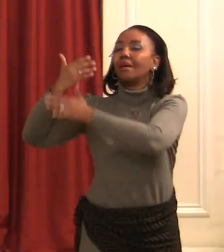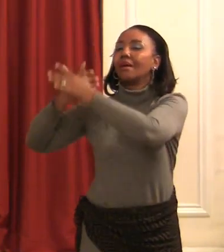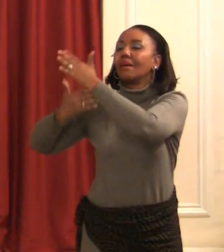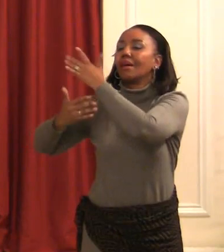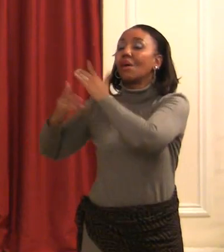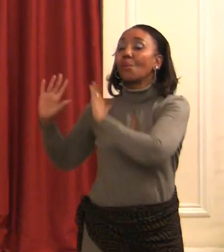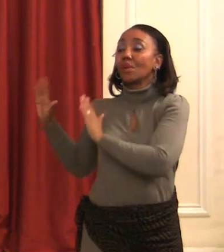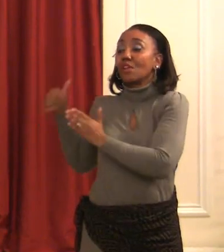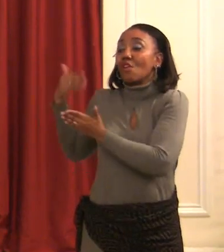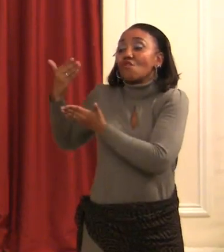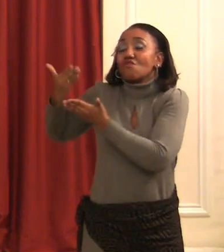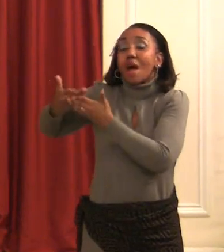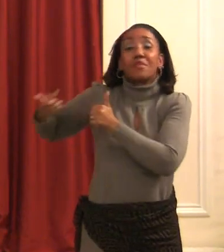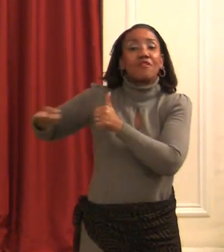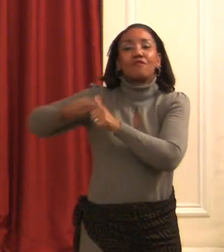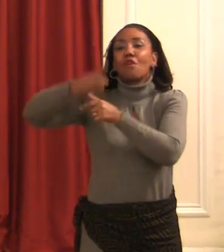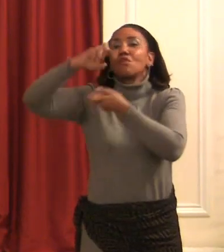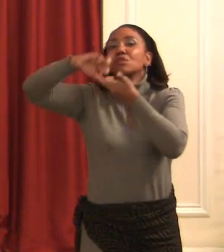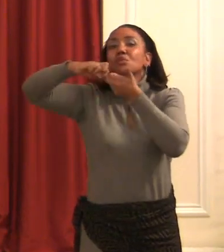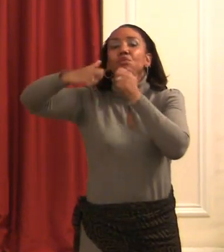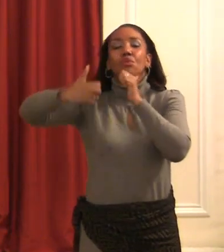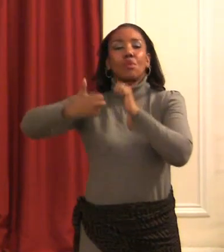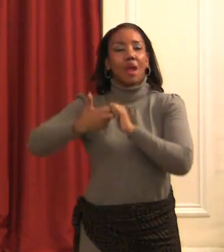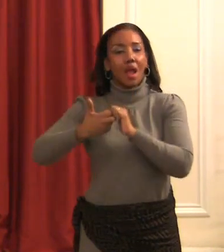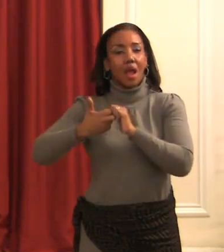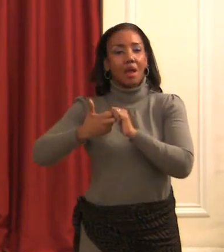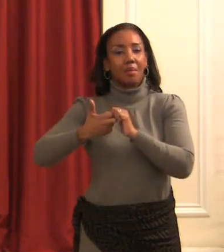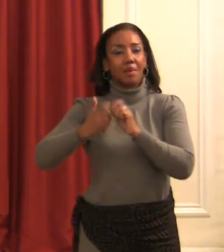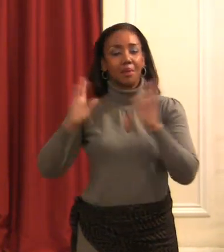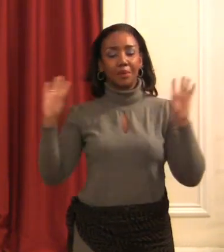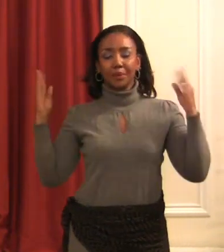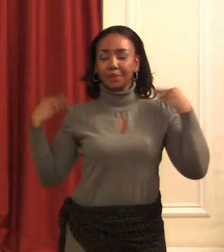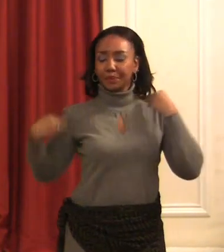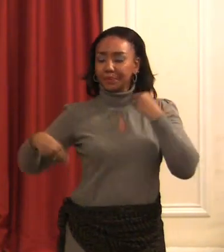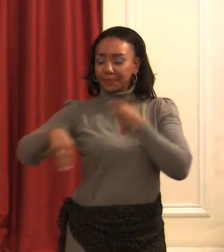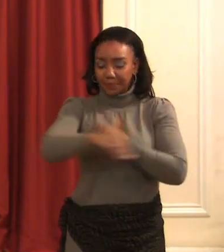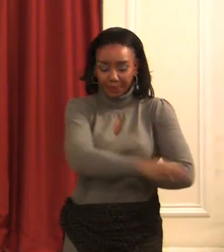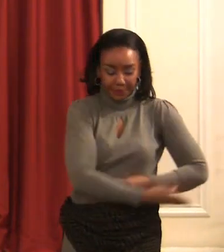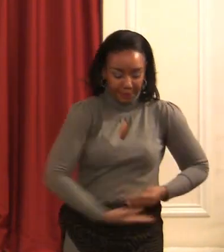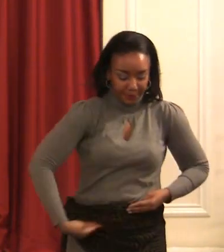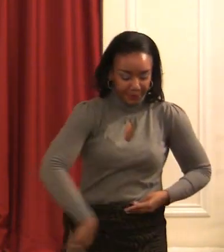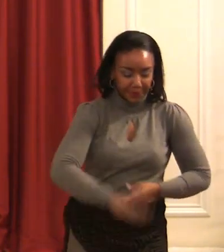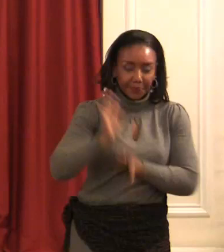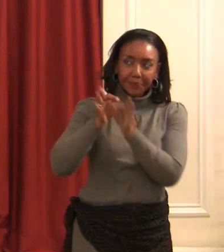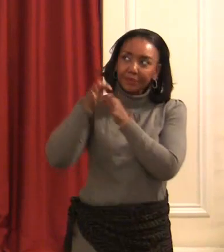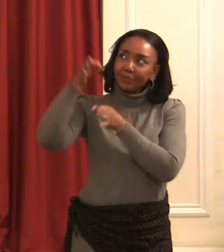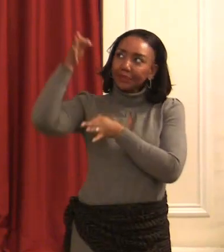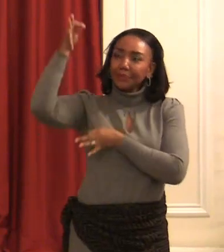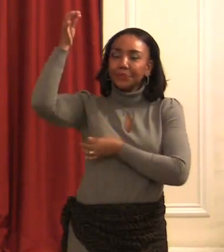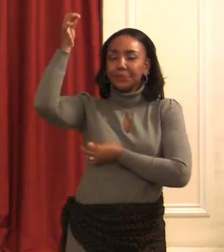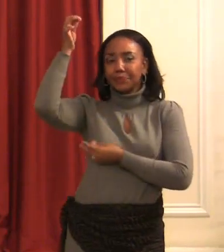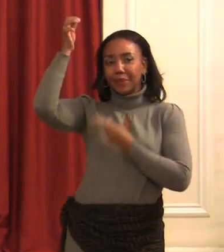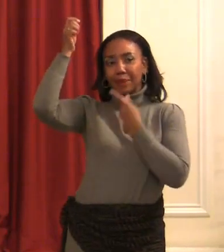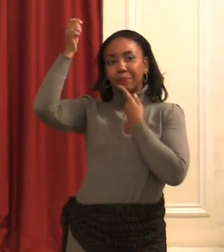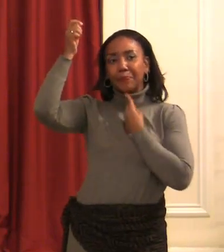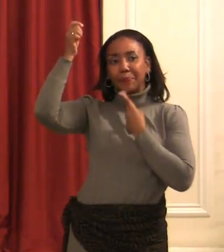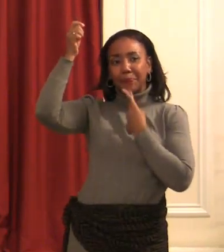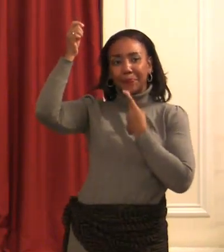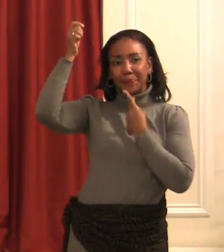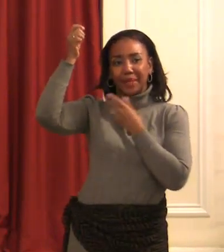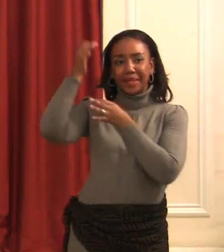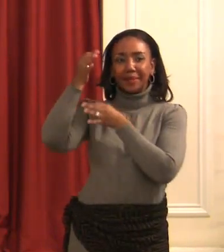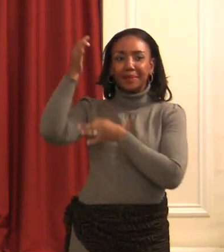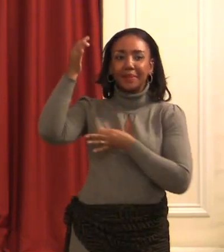with the arrival of the first problem, which came draped in crinoline and silk, carrying a pink parasol in one